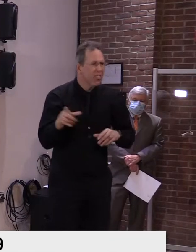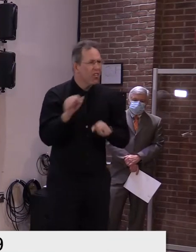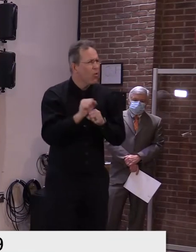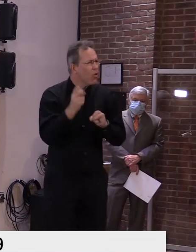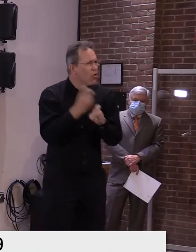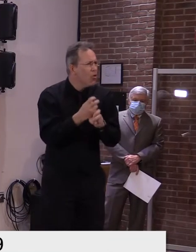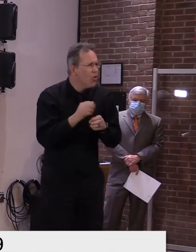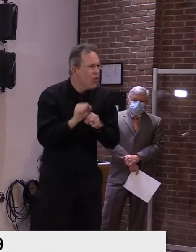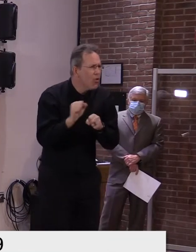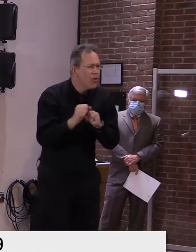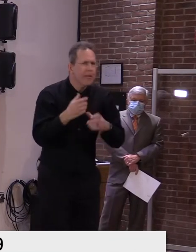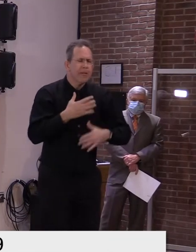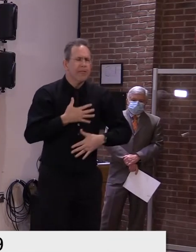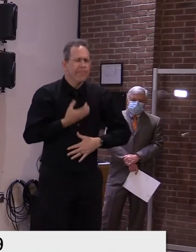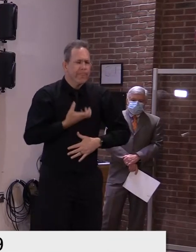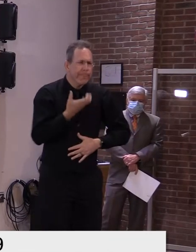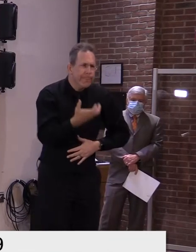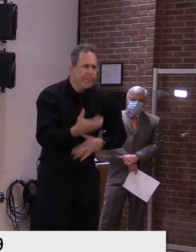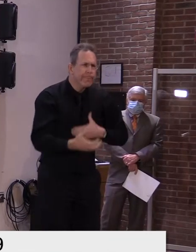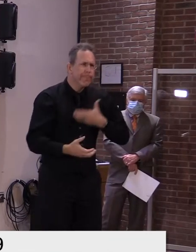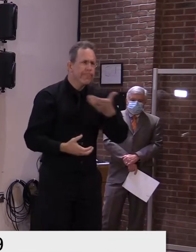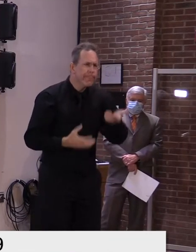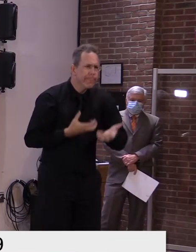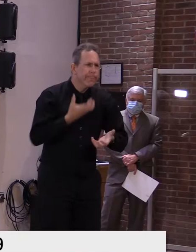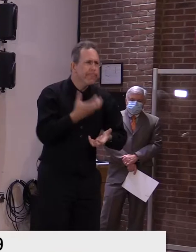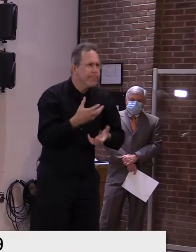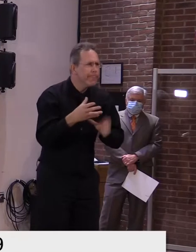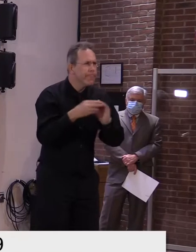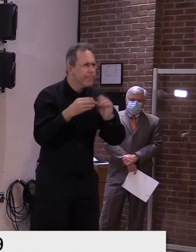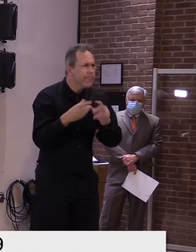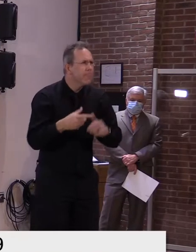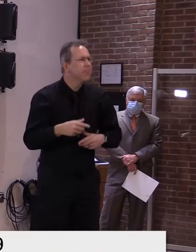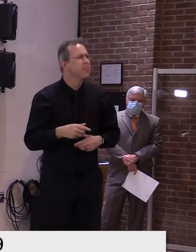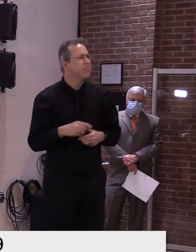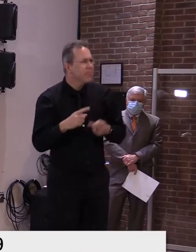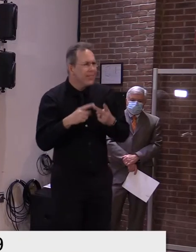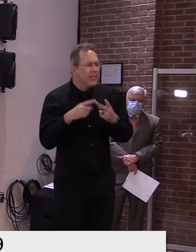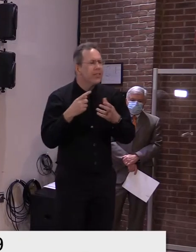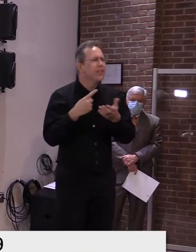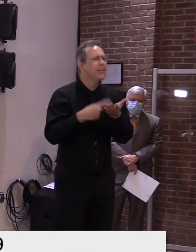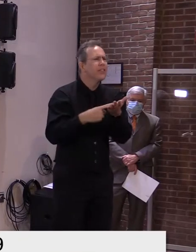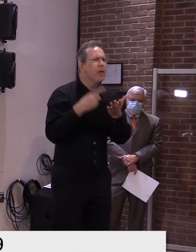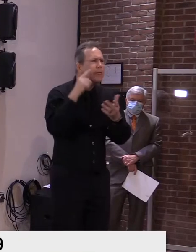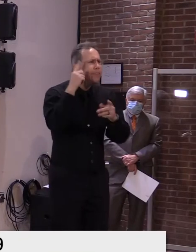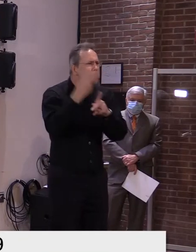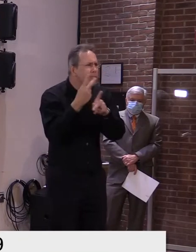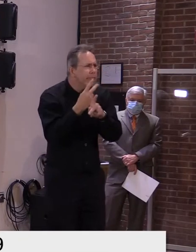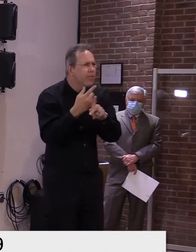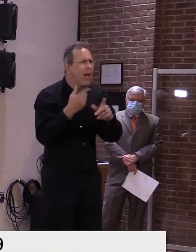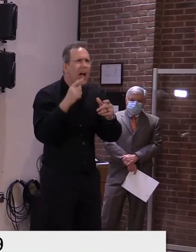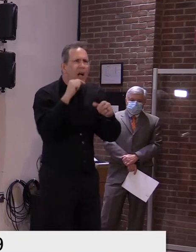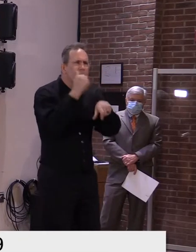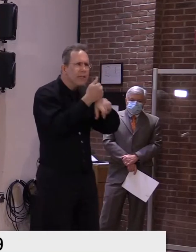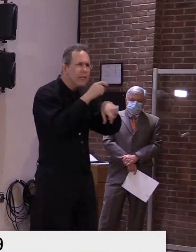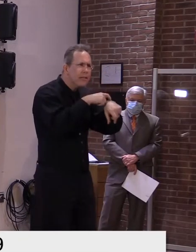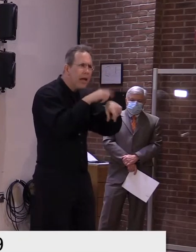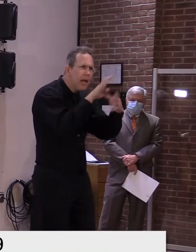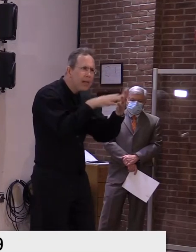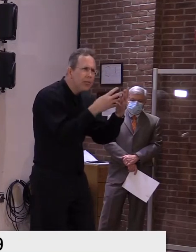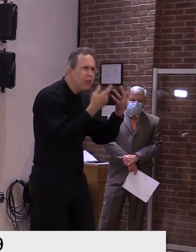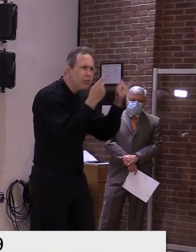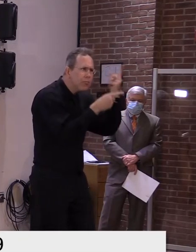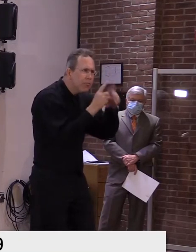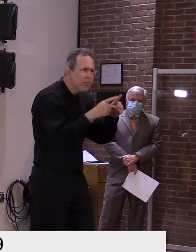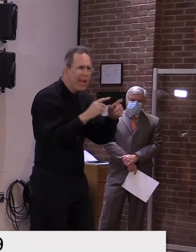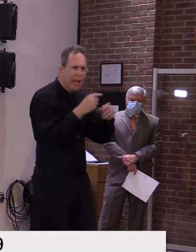in thought. They gathered data. They arranged to get out of class or other obligations to be there. They made sure their technology would work. All of